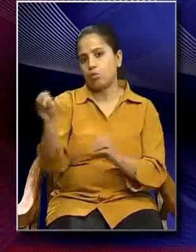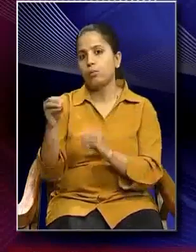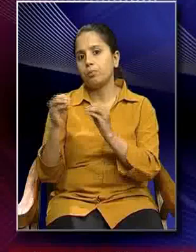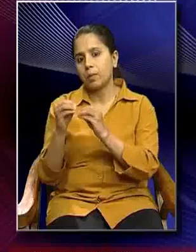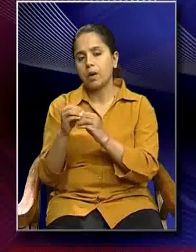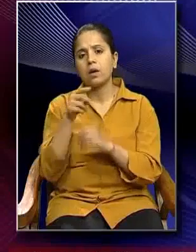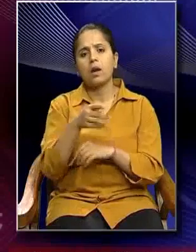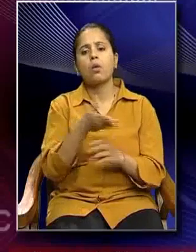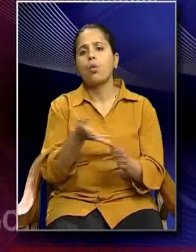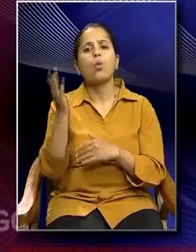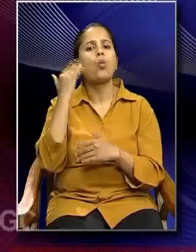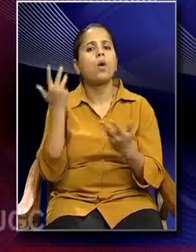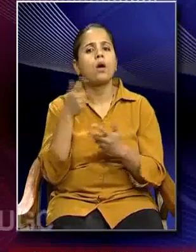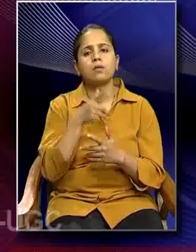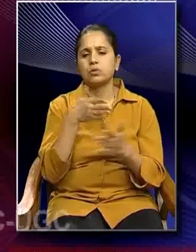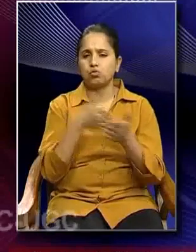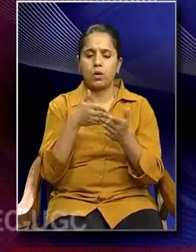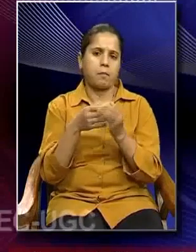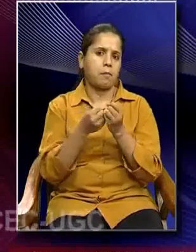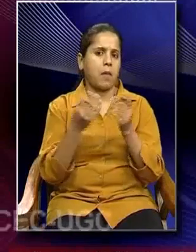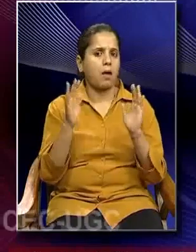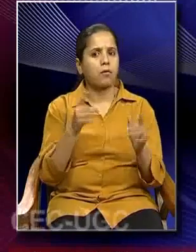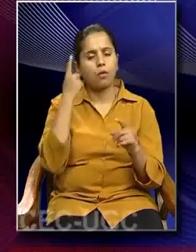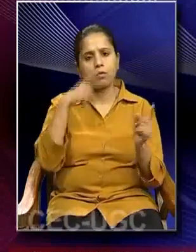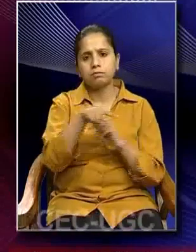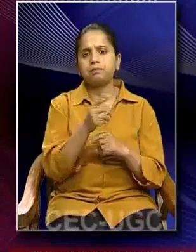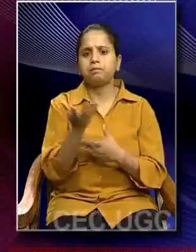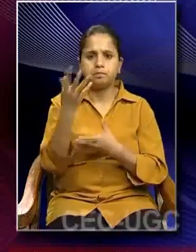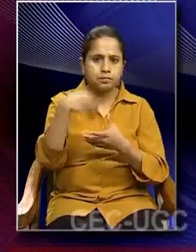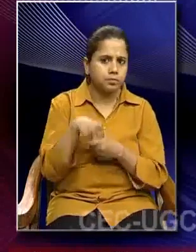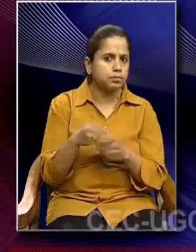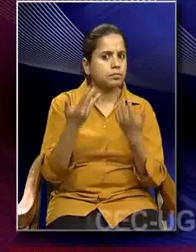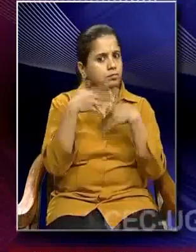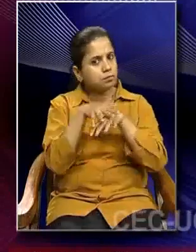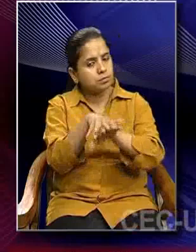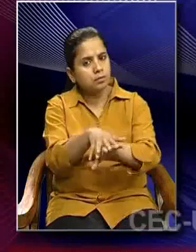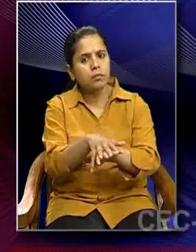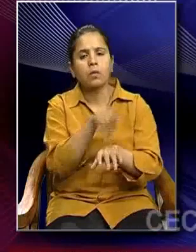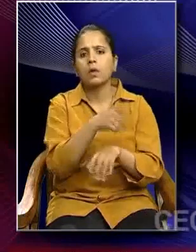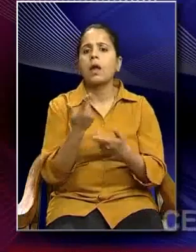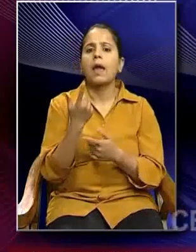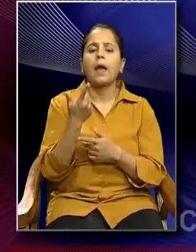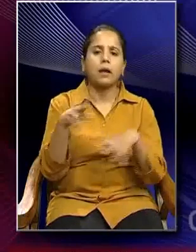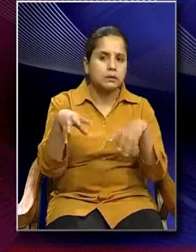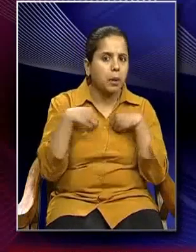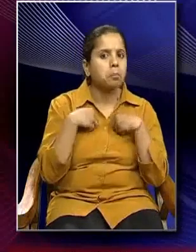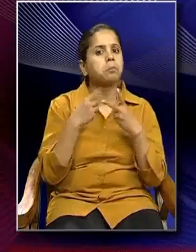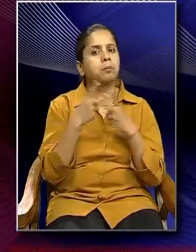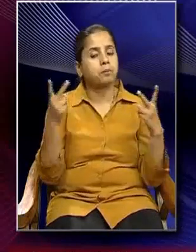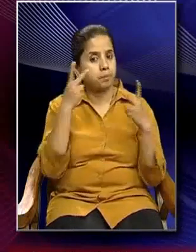going, they face a lot of challenges for their integration, assimilation, acceptance